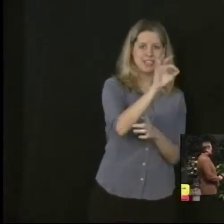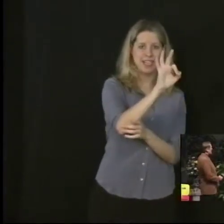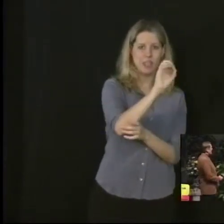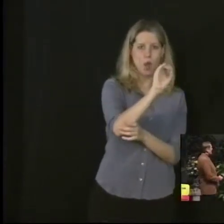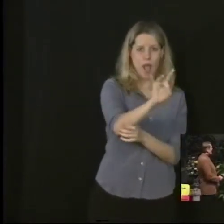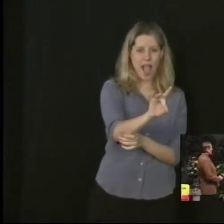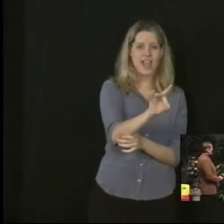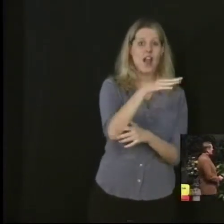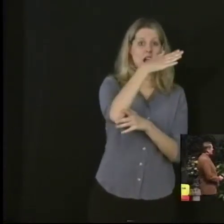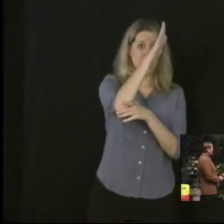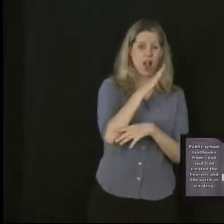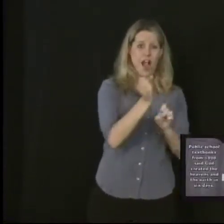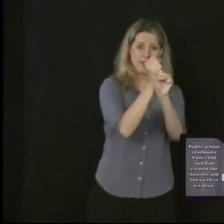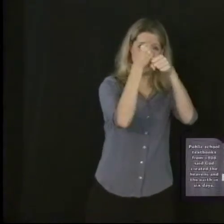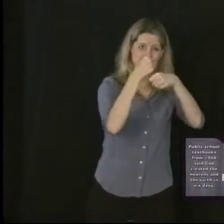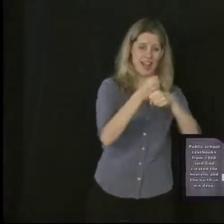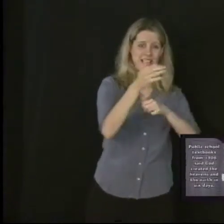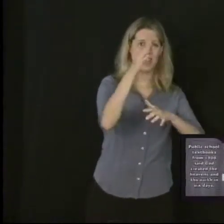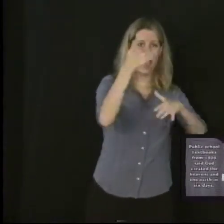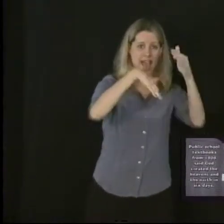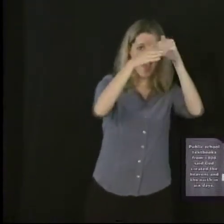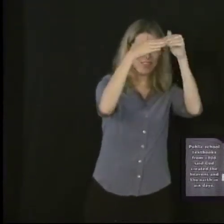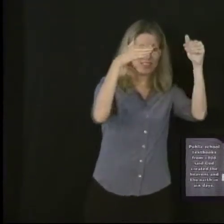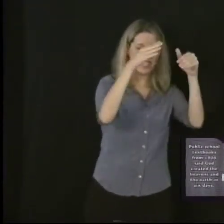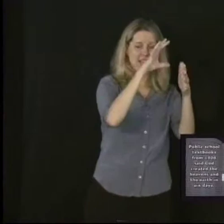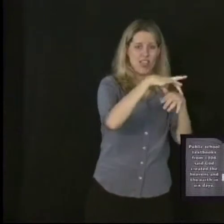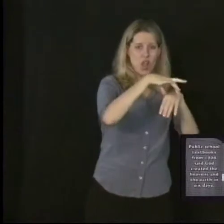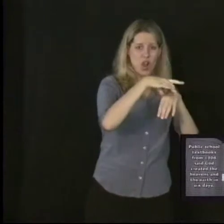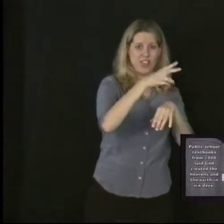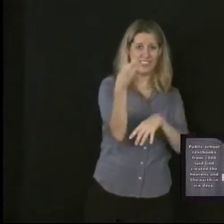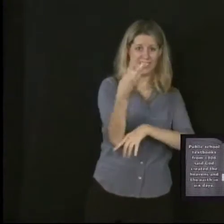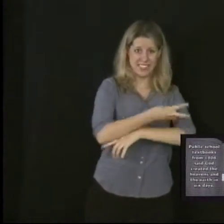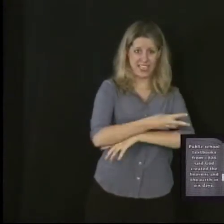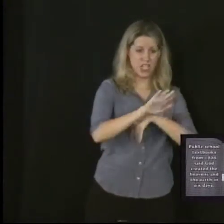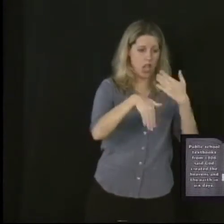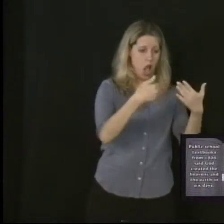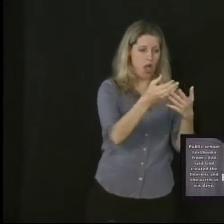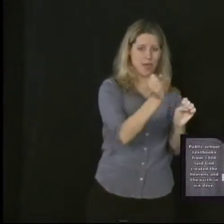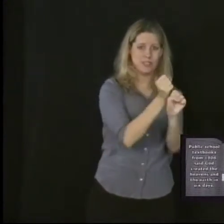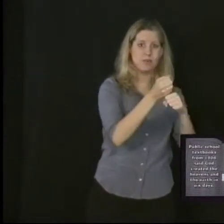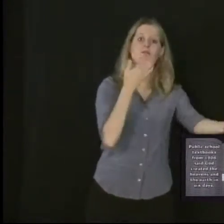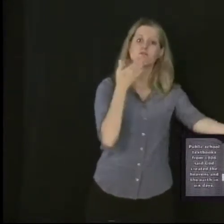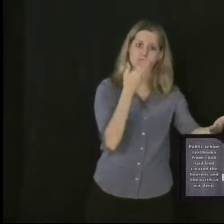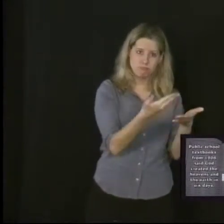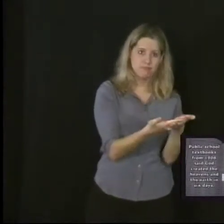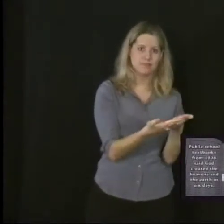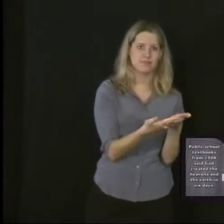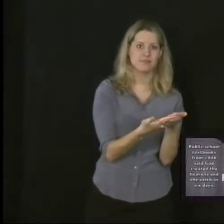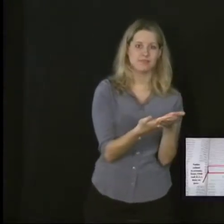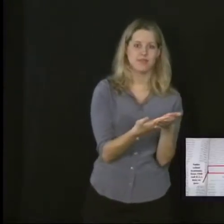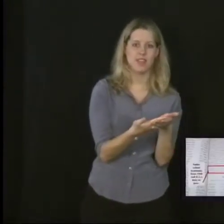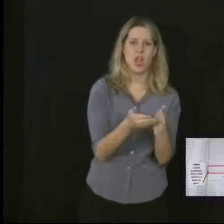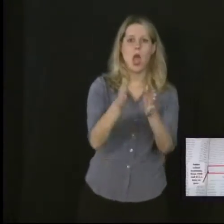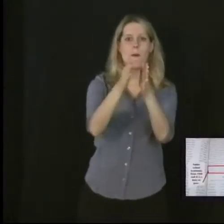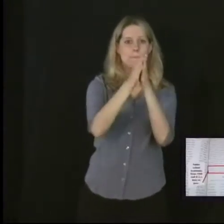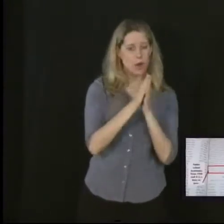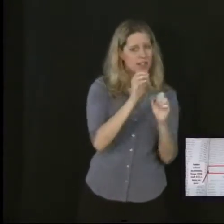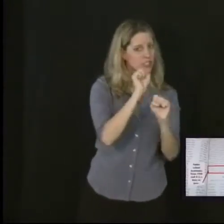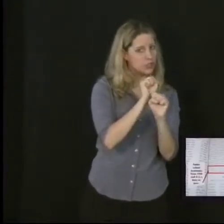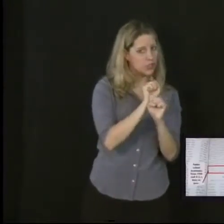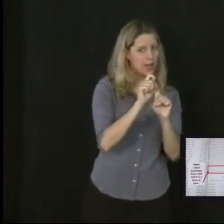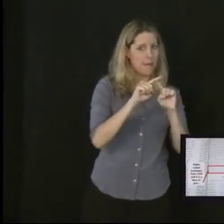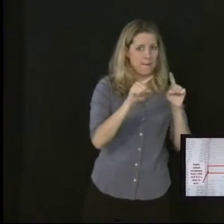God created the heavens and the earth in 6 days. And all that was made was very good. Prayer is a duty, but